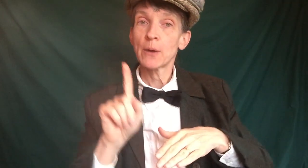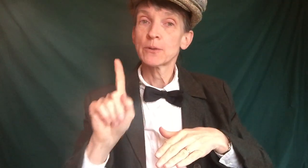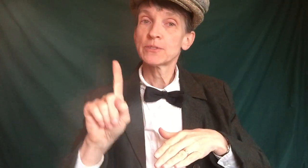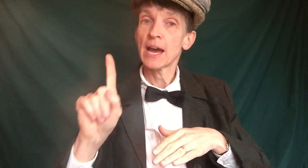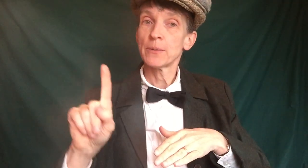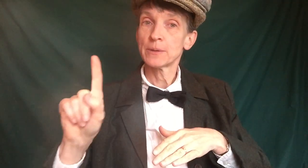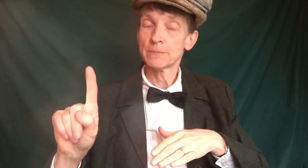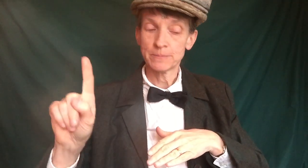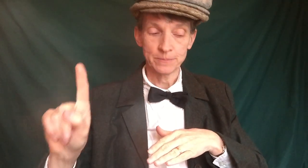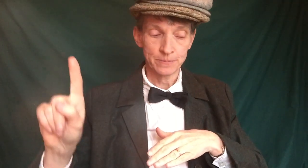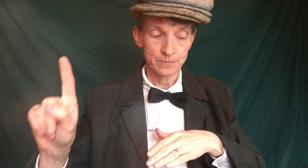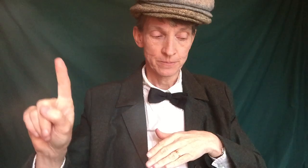out of town.